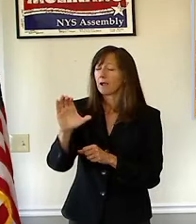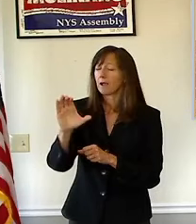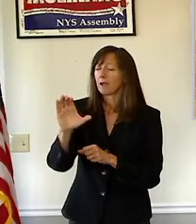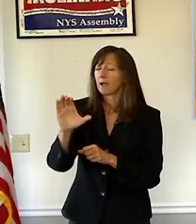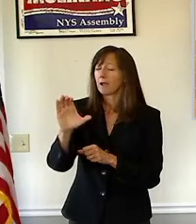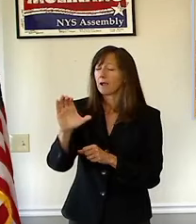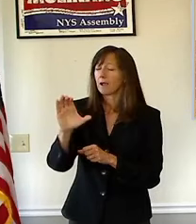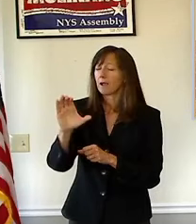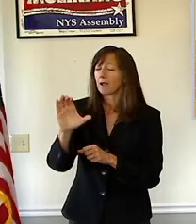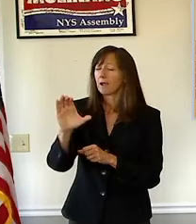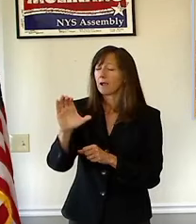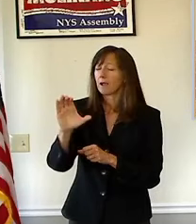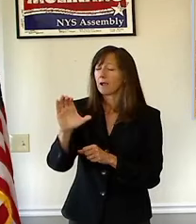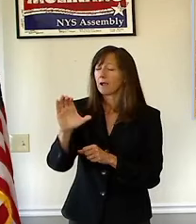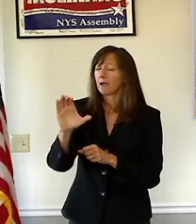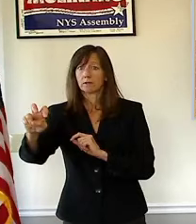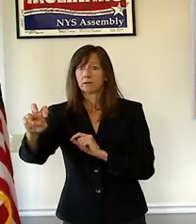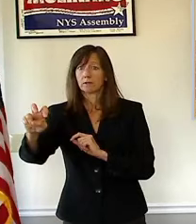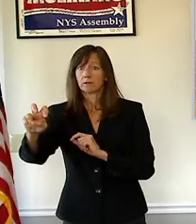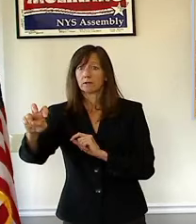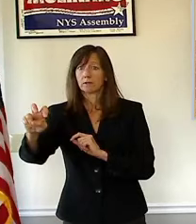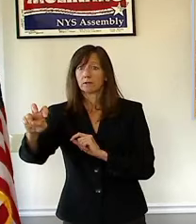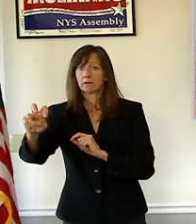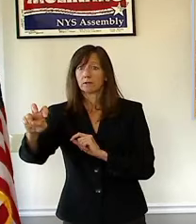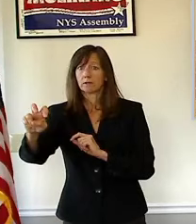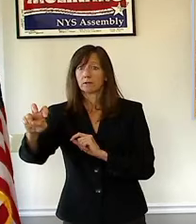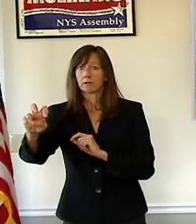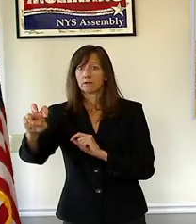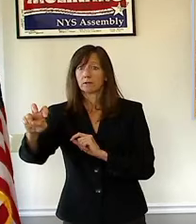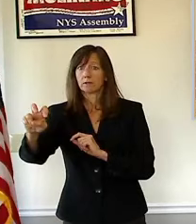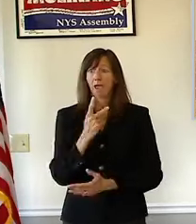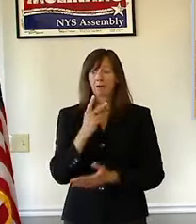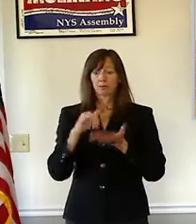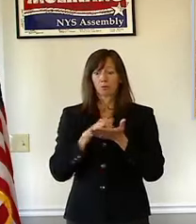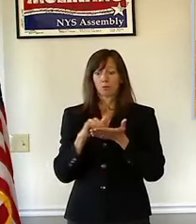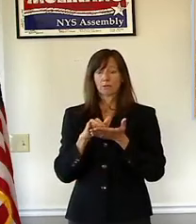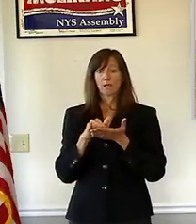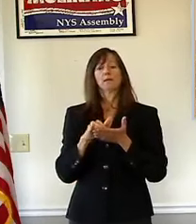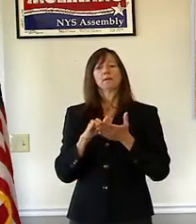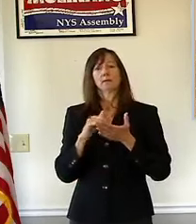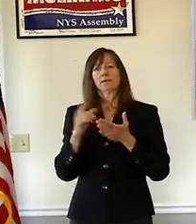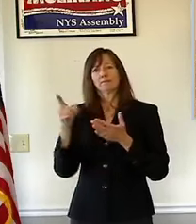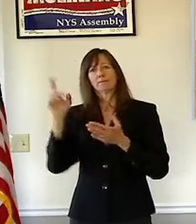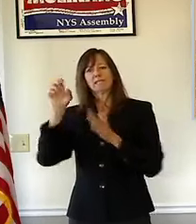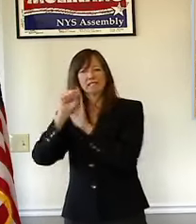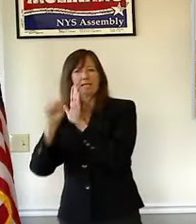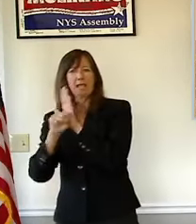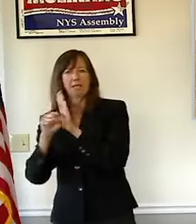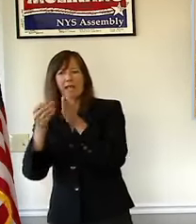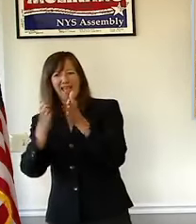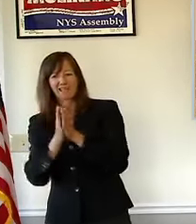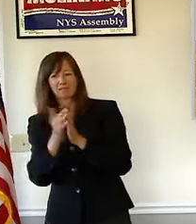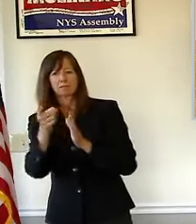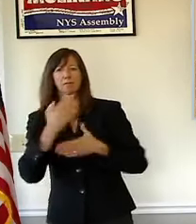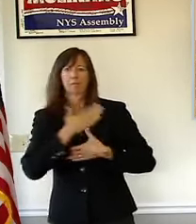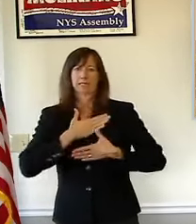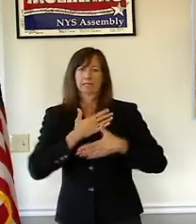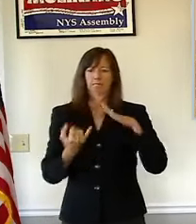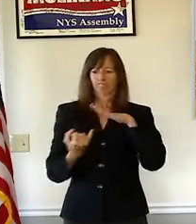days. You can return home, but they're asking that you quarantine for 14 days. You can even travel to New